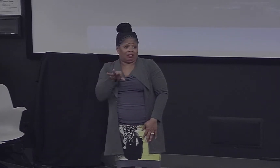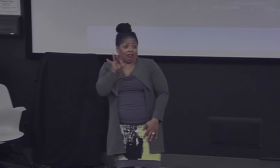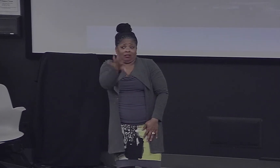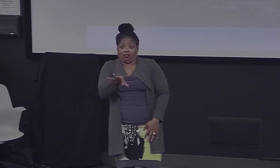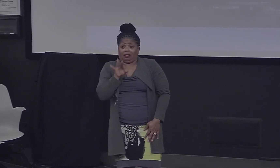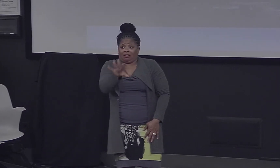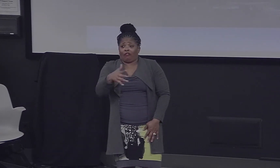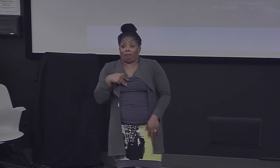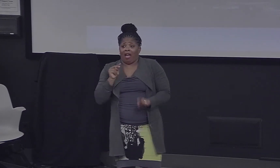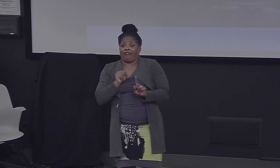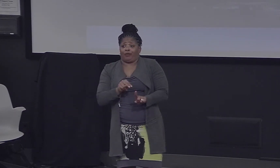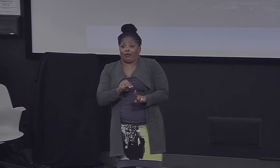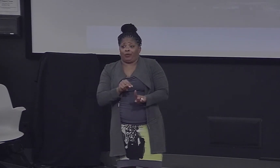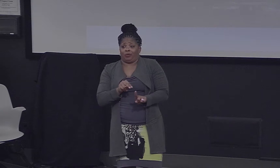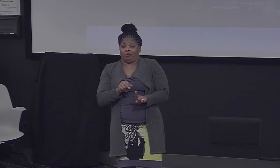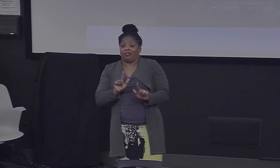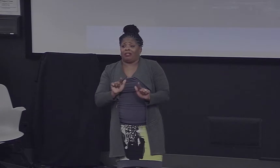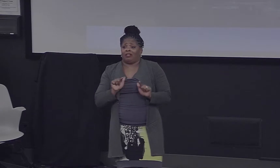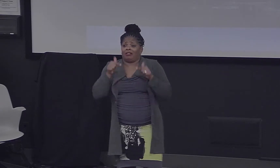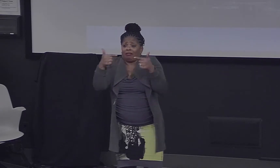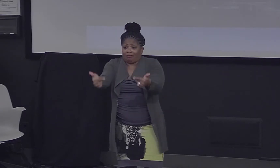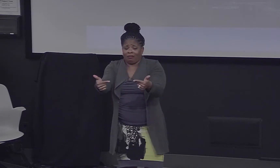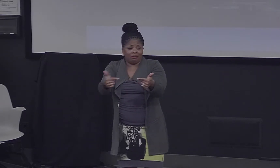I've shared with you what I see from my point of view,